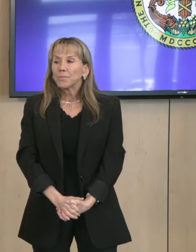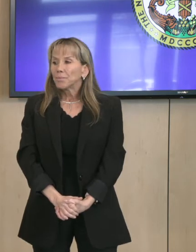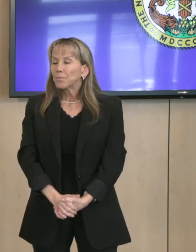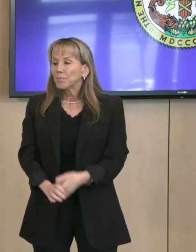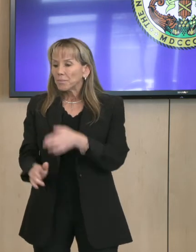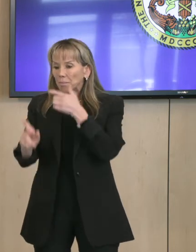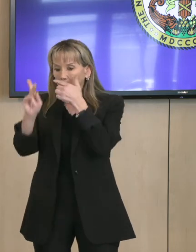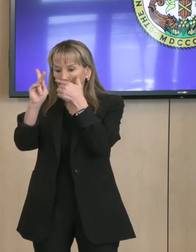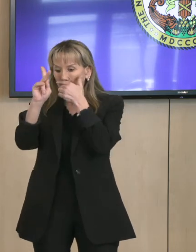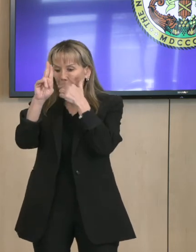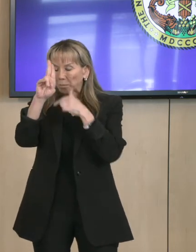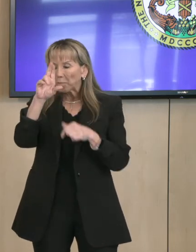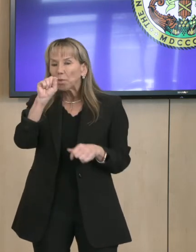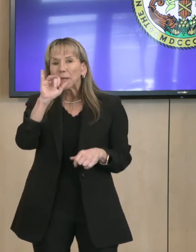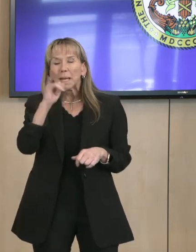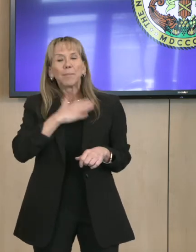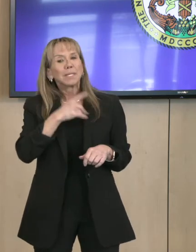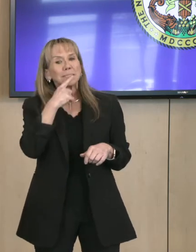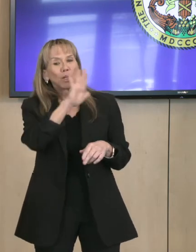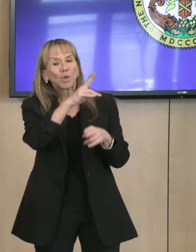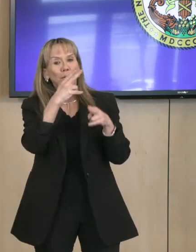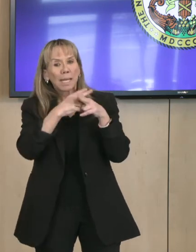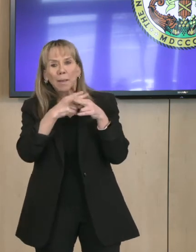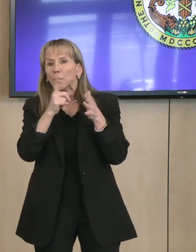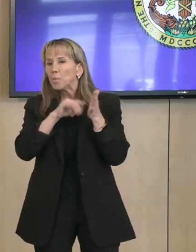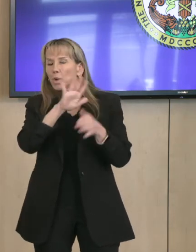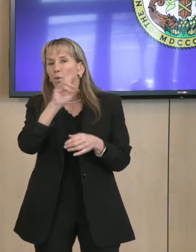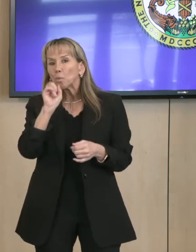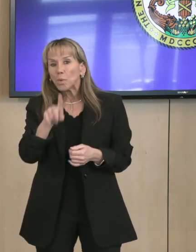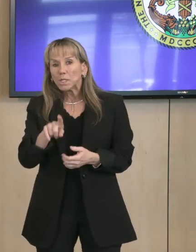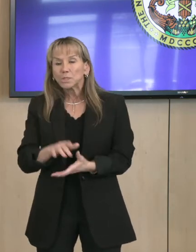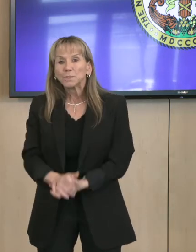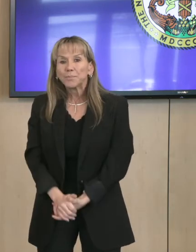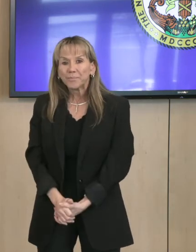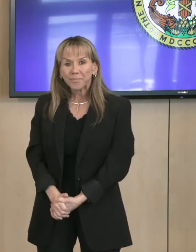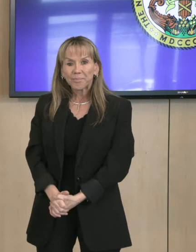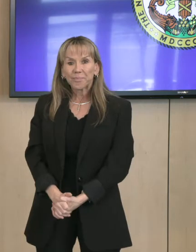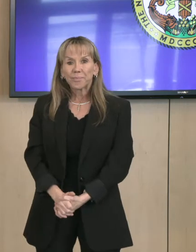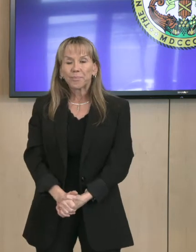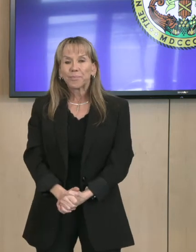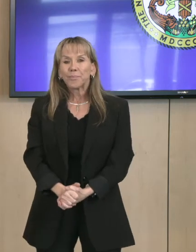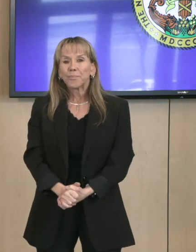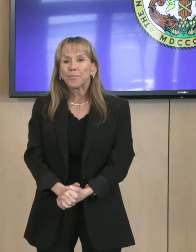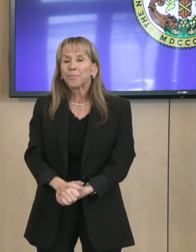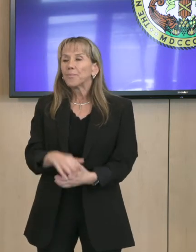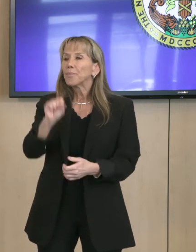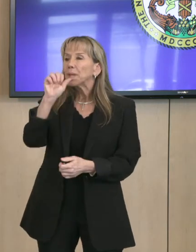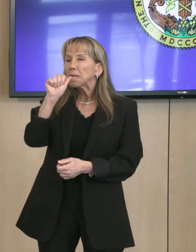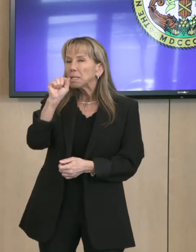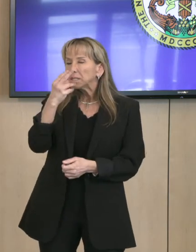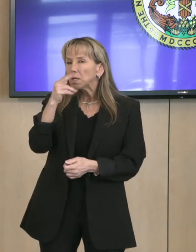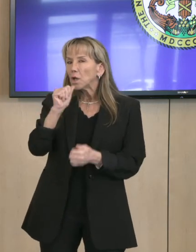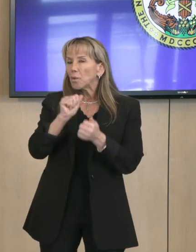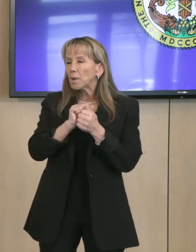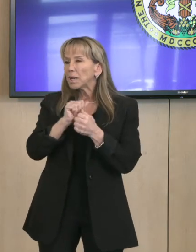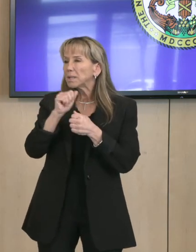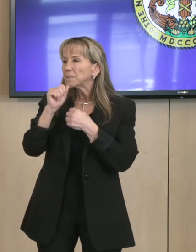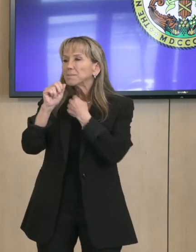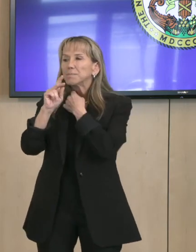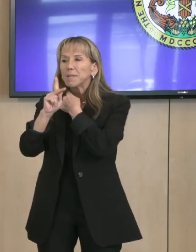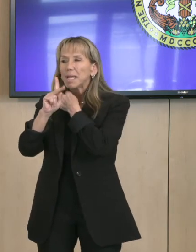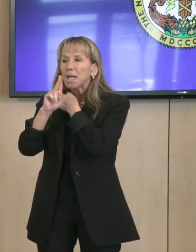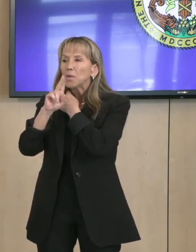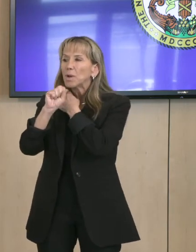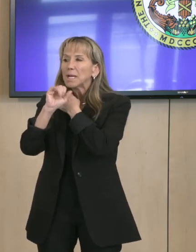KUSI, will you please state your name and question? Yes, I have 2 questions. It's Sasha Fu with KUSI TV.